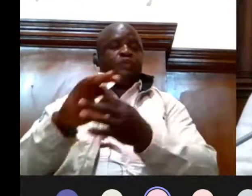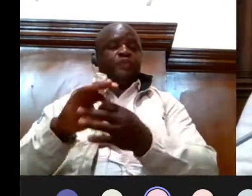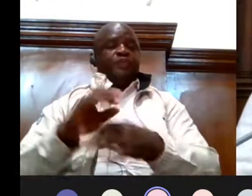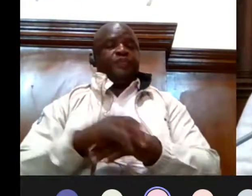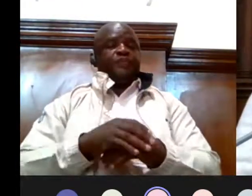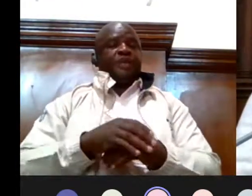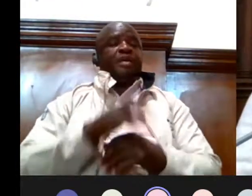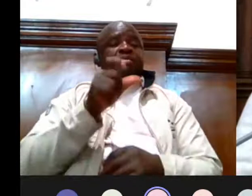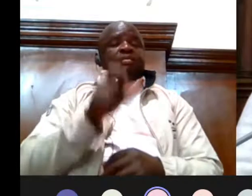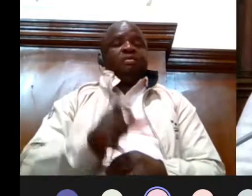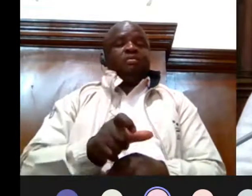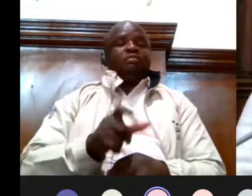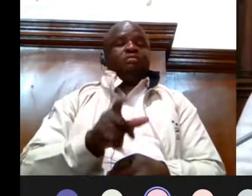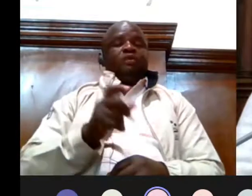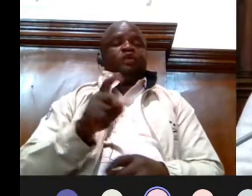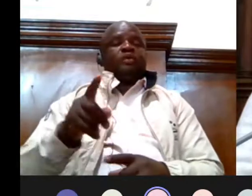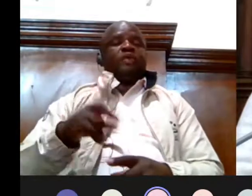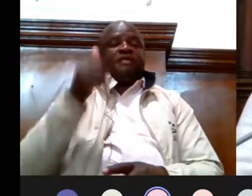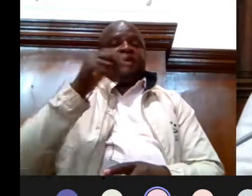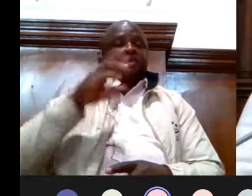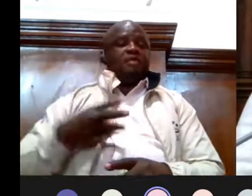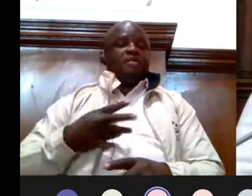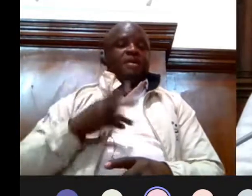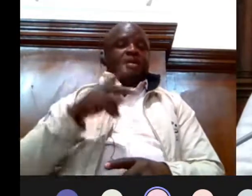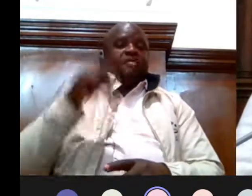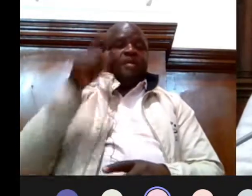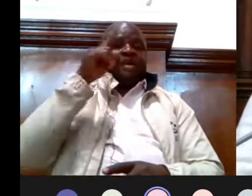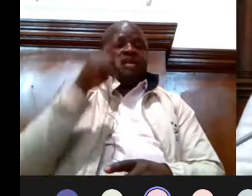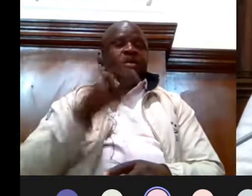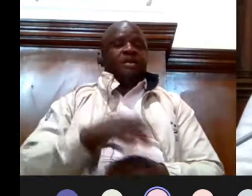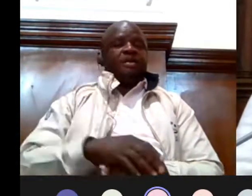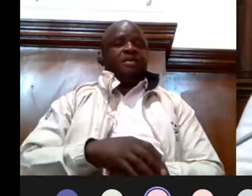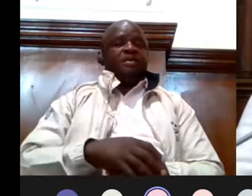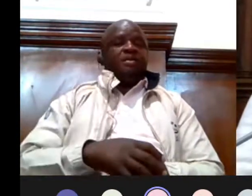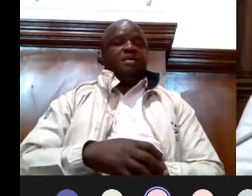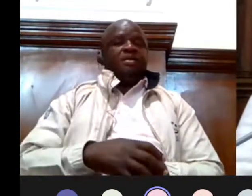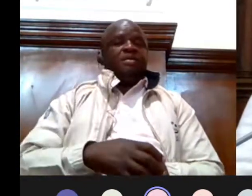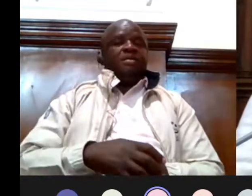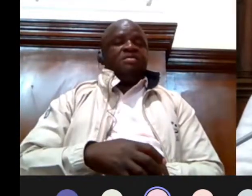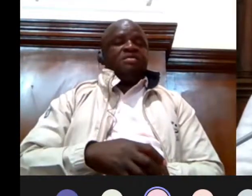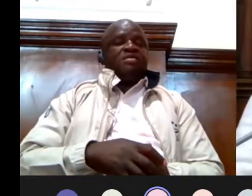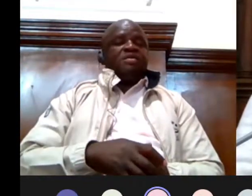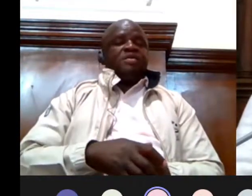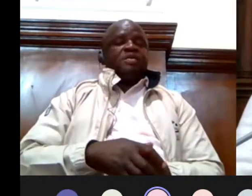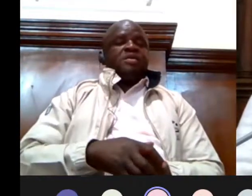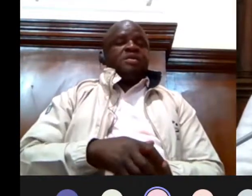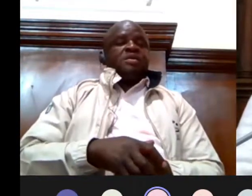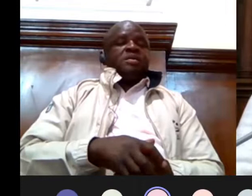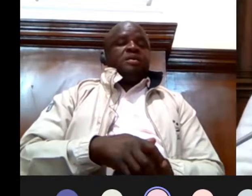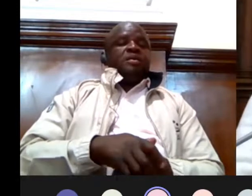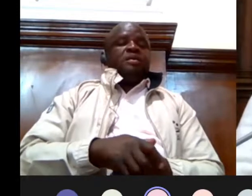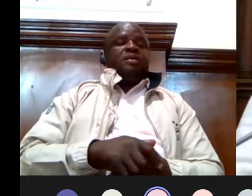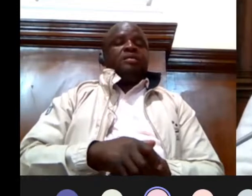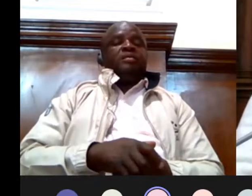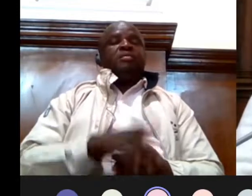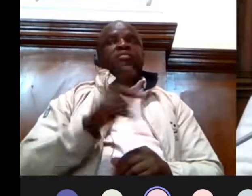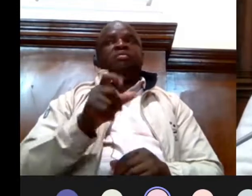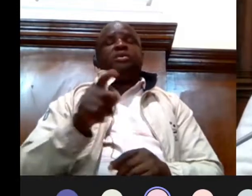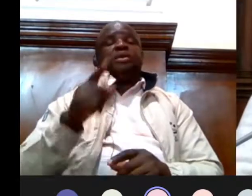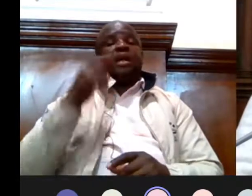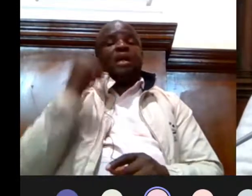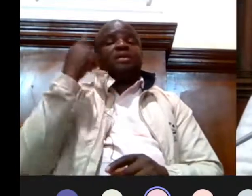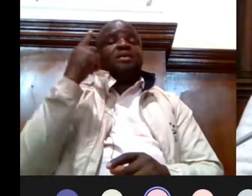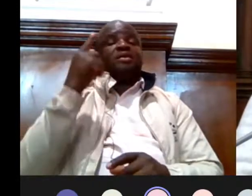the first Black woman in the many places where she operated in, she understood